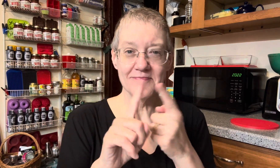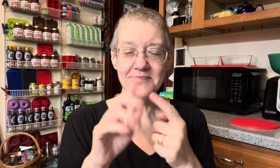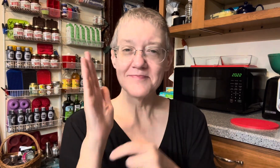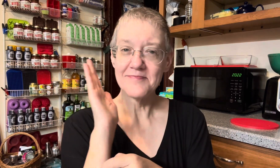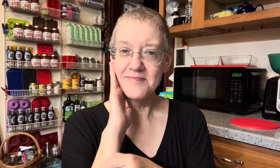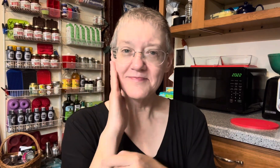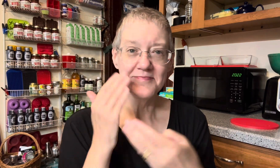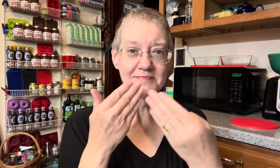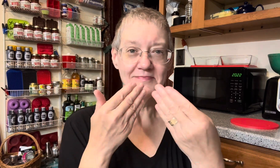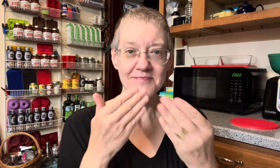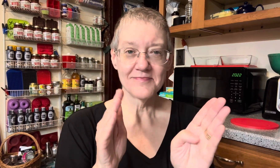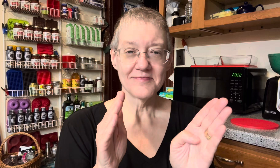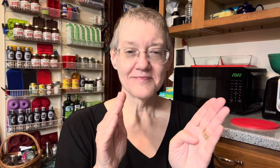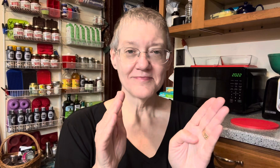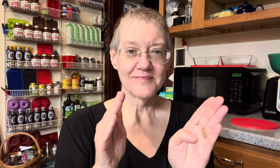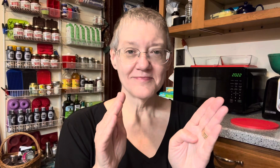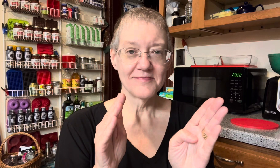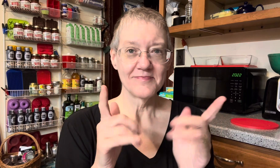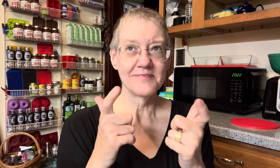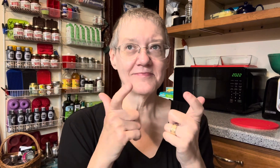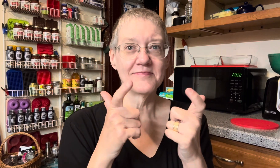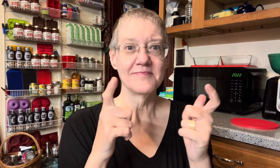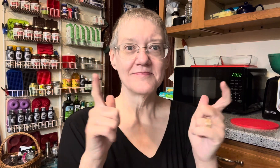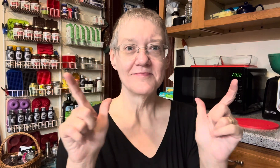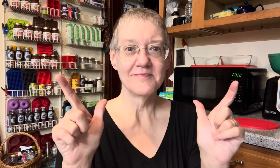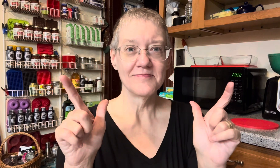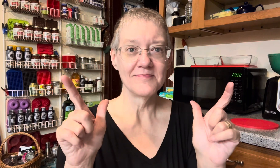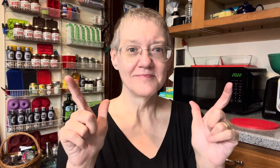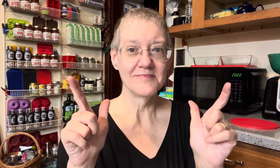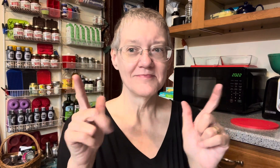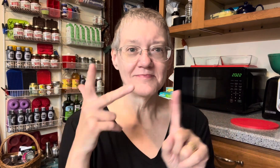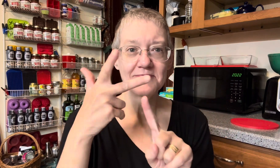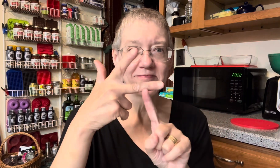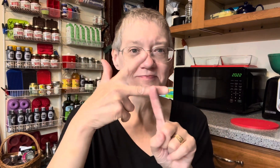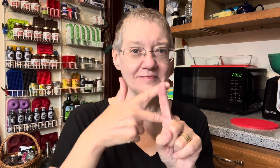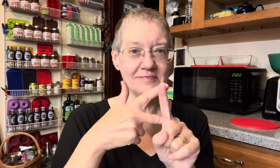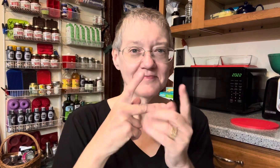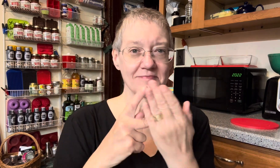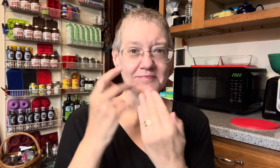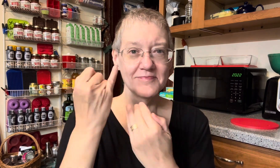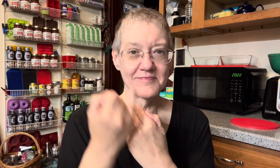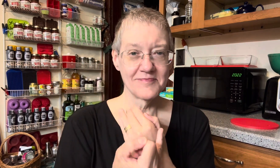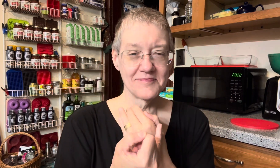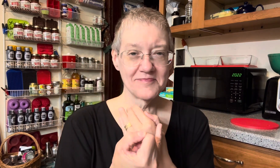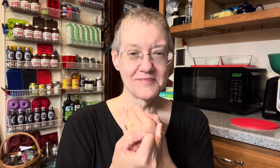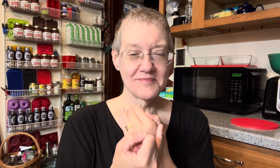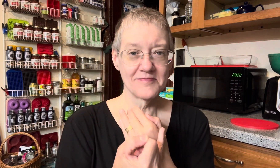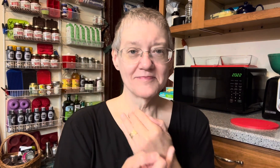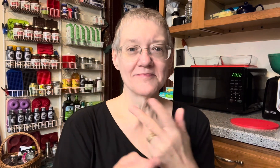the living room into a recovery bedroom, and it's been a huge project. I've been working on it for 3